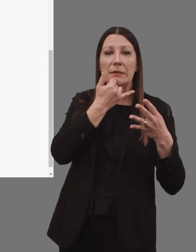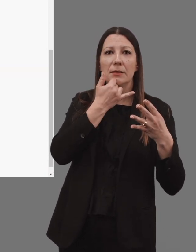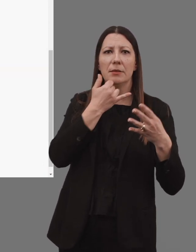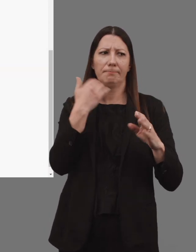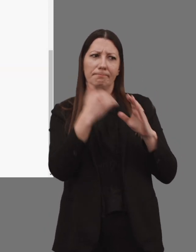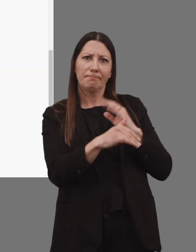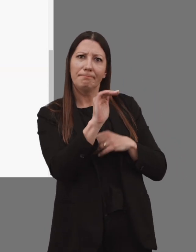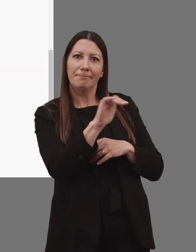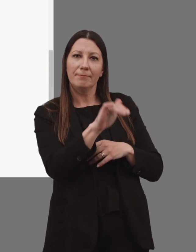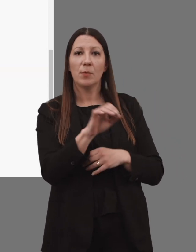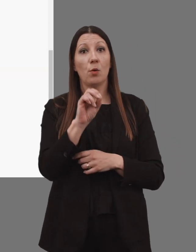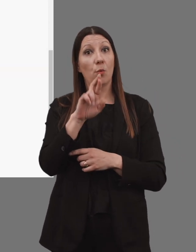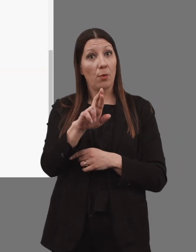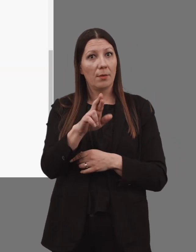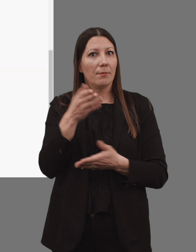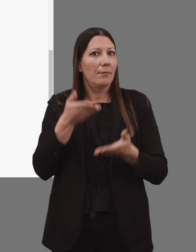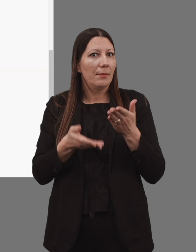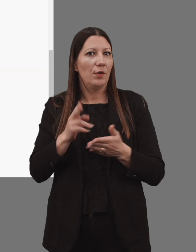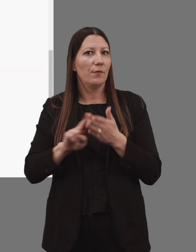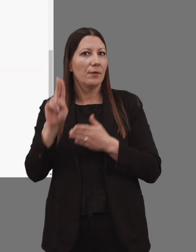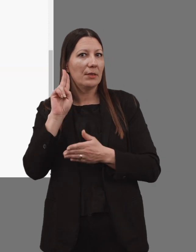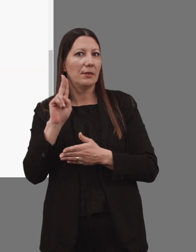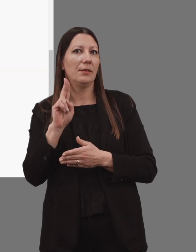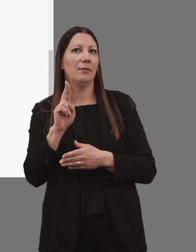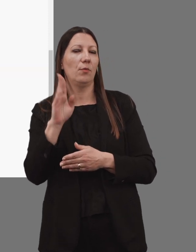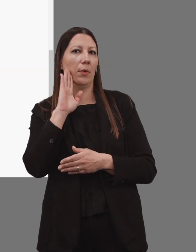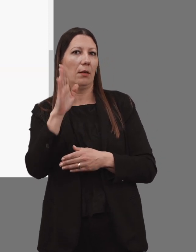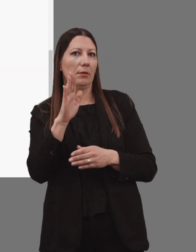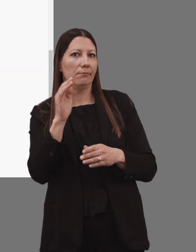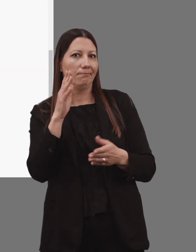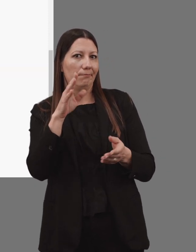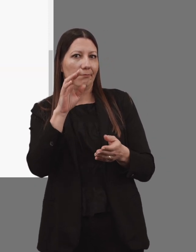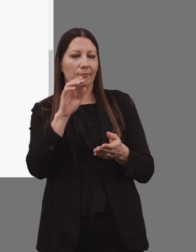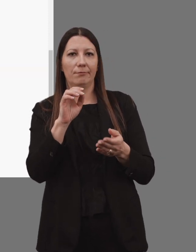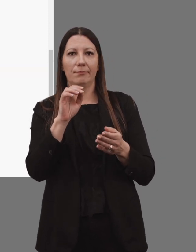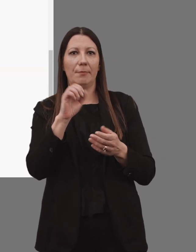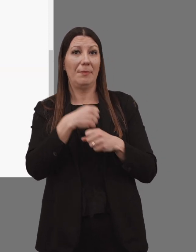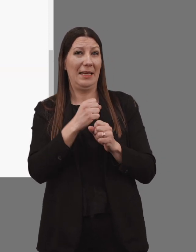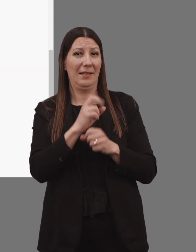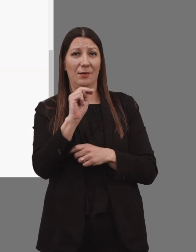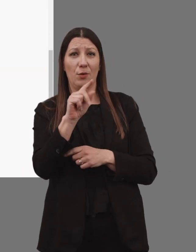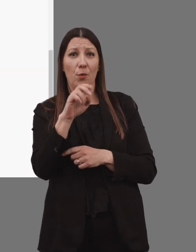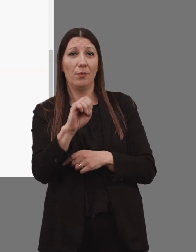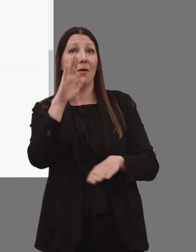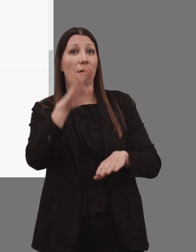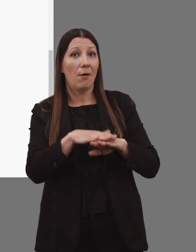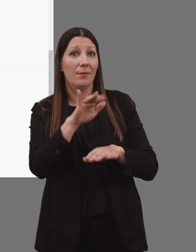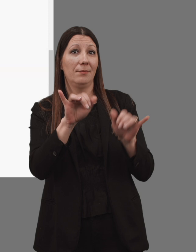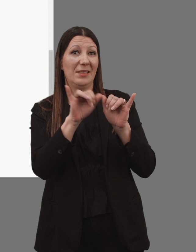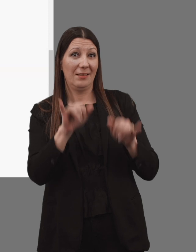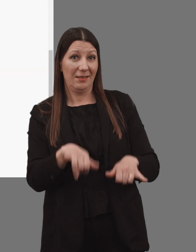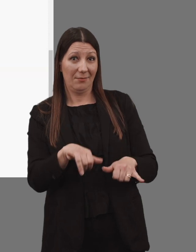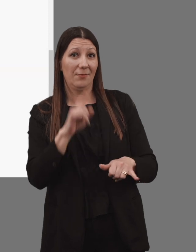make a note on your actual application portal. So it's important once you submit your